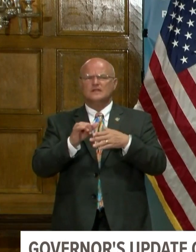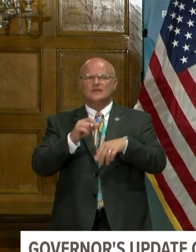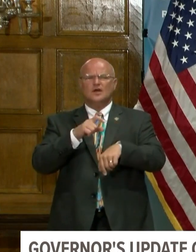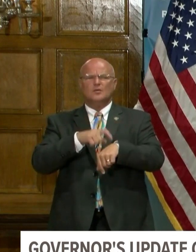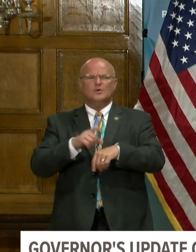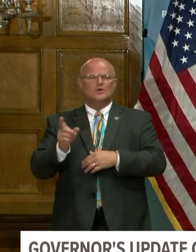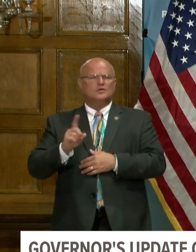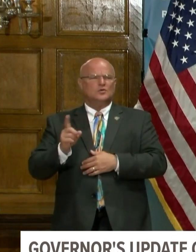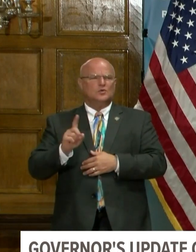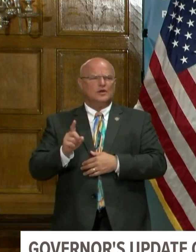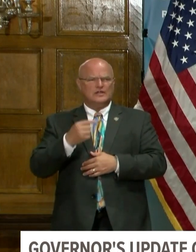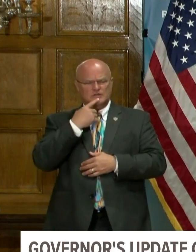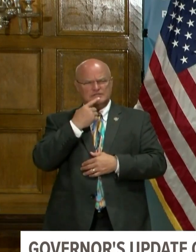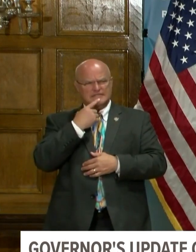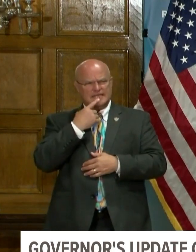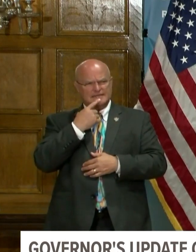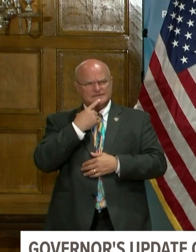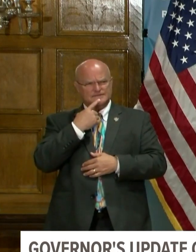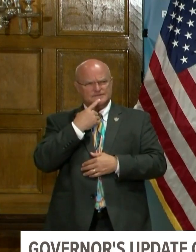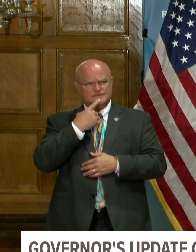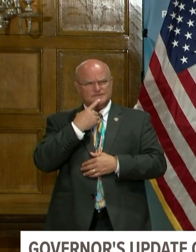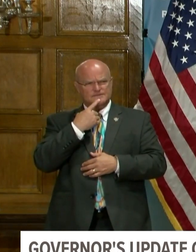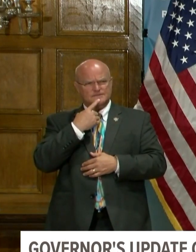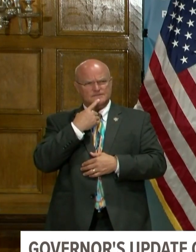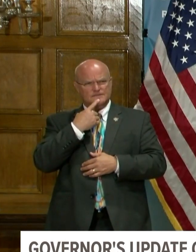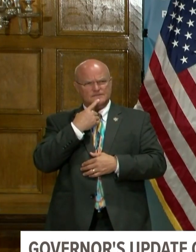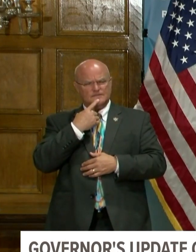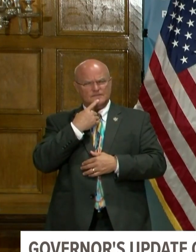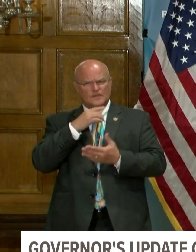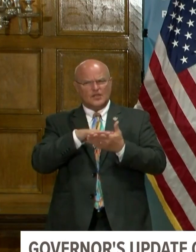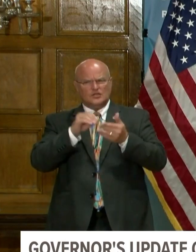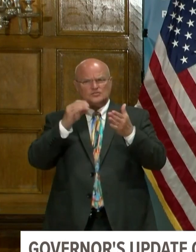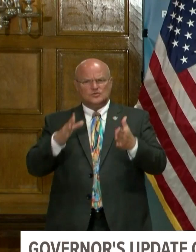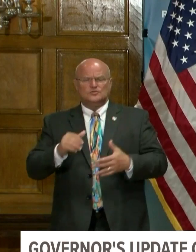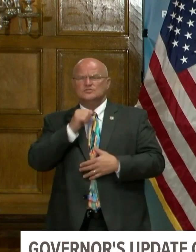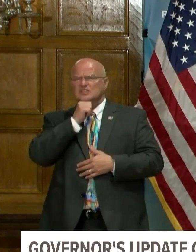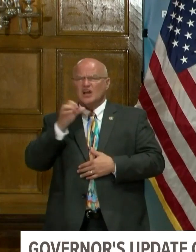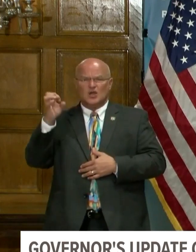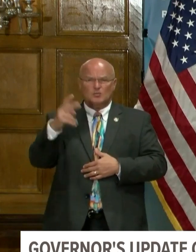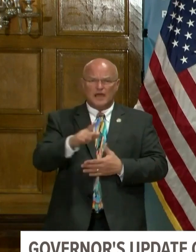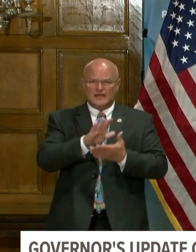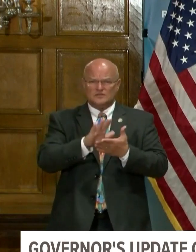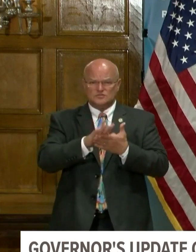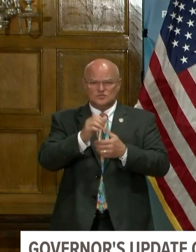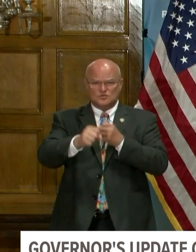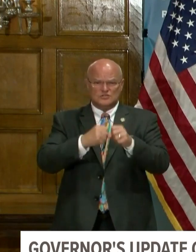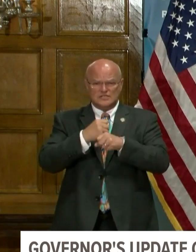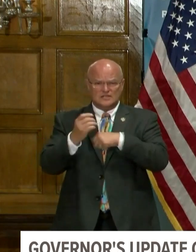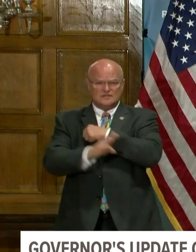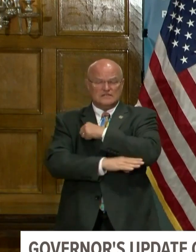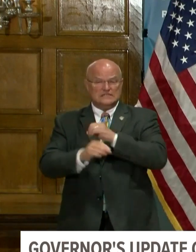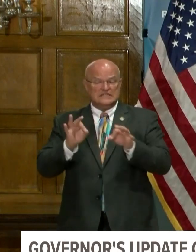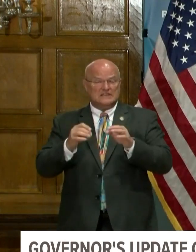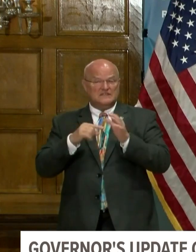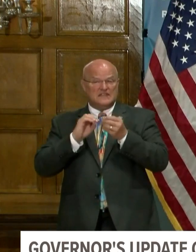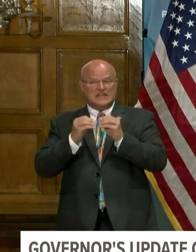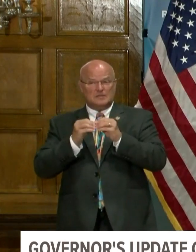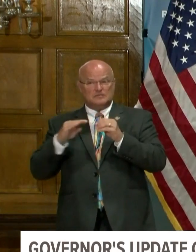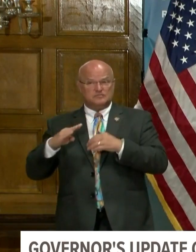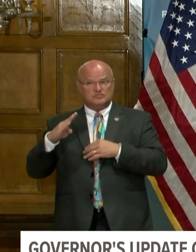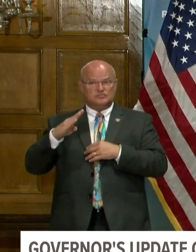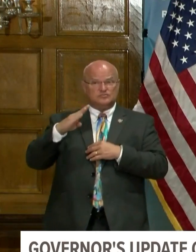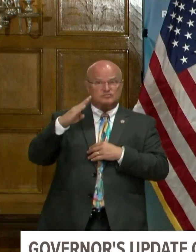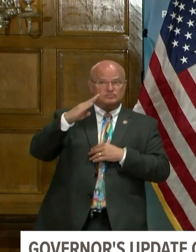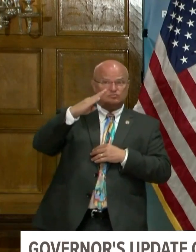to where you would say students should not go back to the classroom next school year, say if our numbers keep